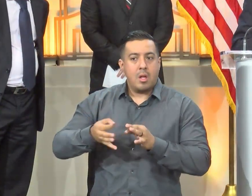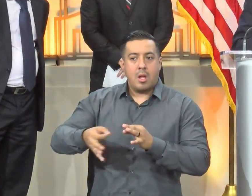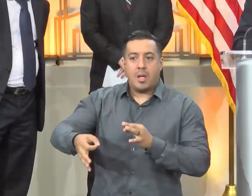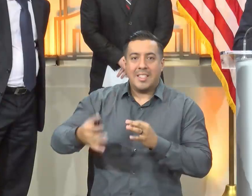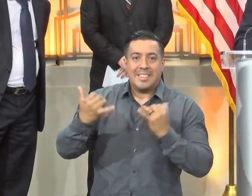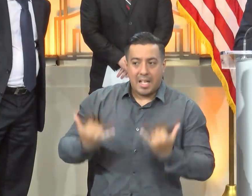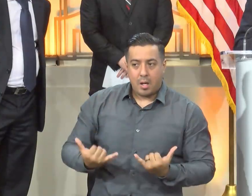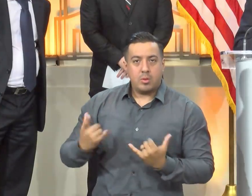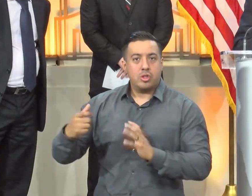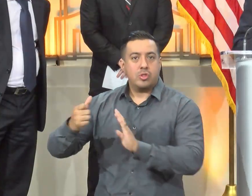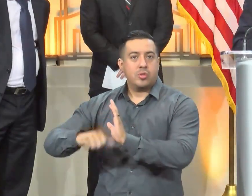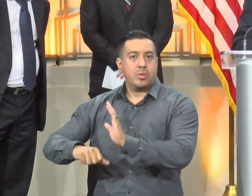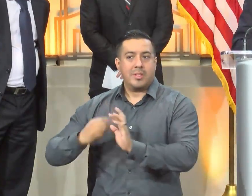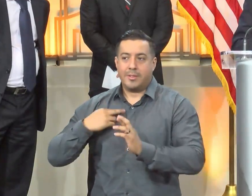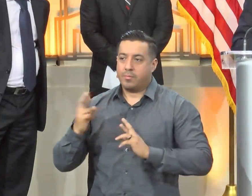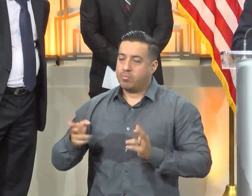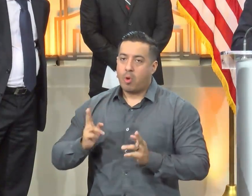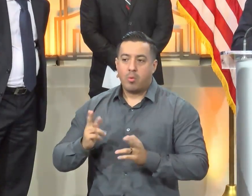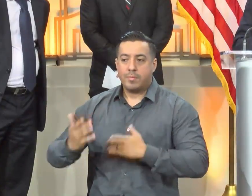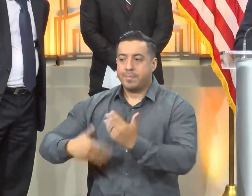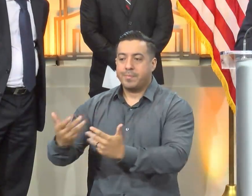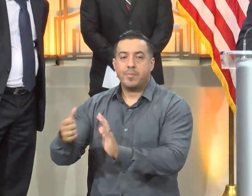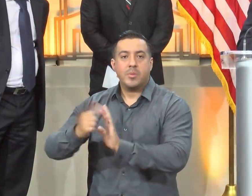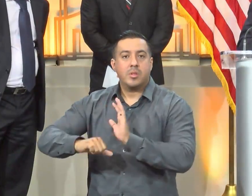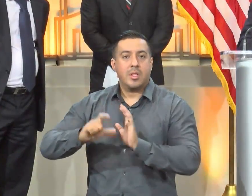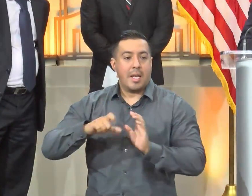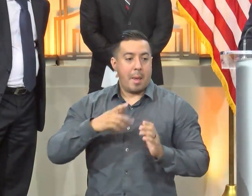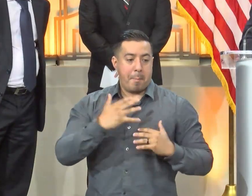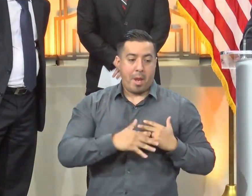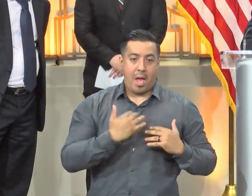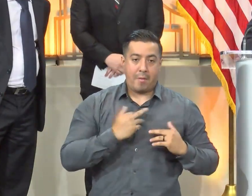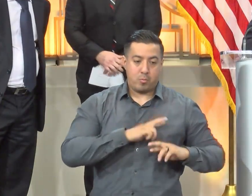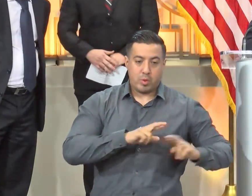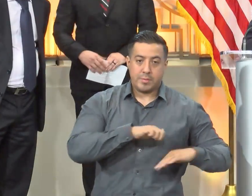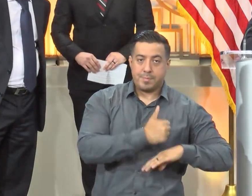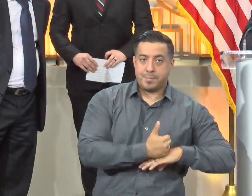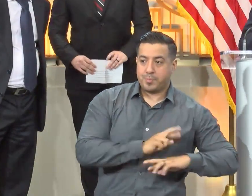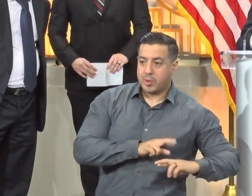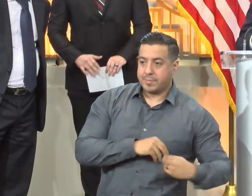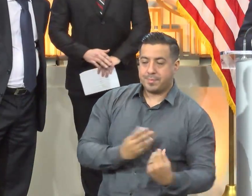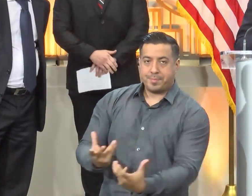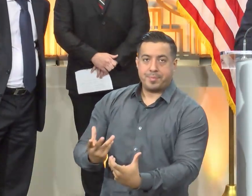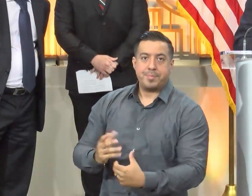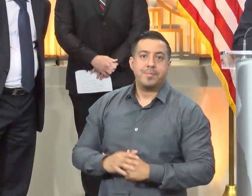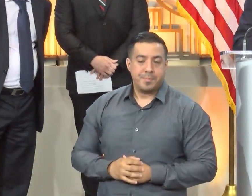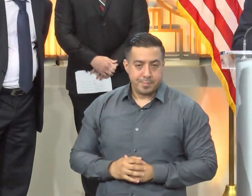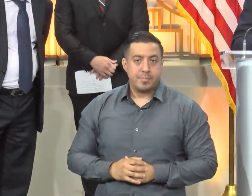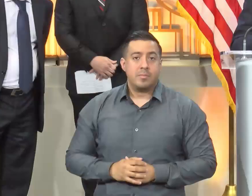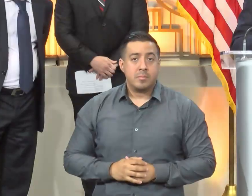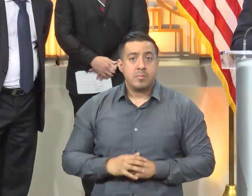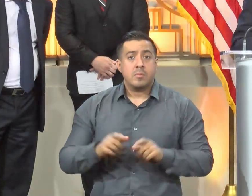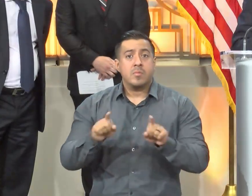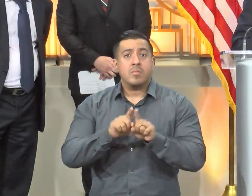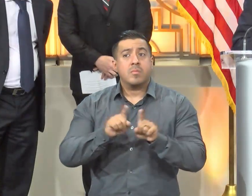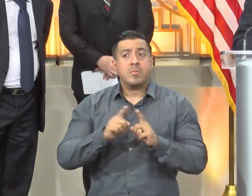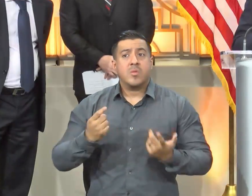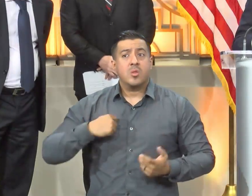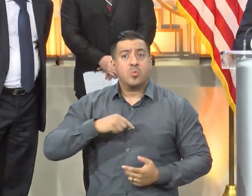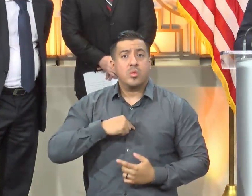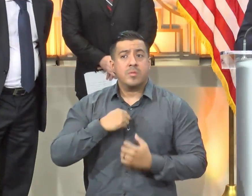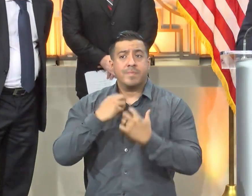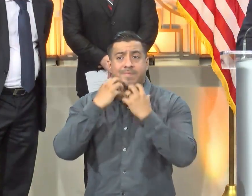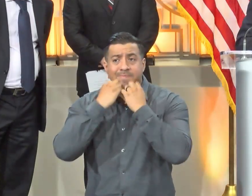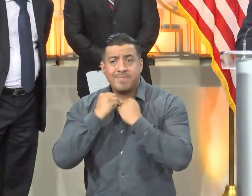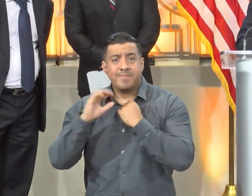possibly can. We need to get these surgeries accomplished, and the blood needs to be there so that they can be done safely. In addition, all of us love our families. Well, in order to have